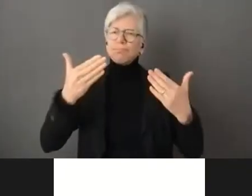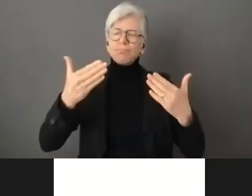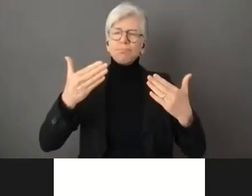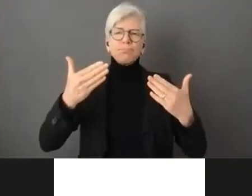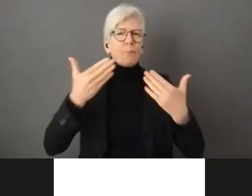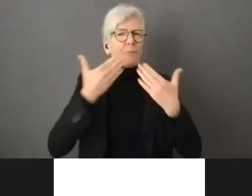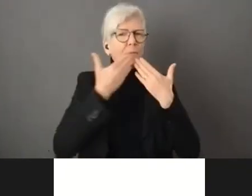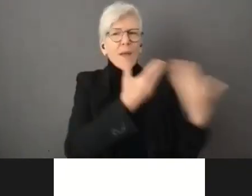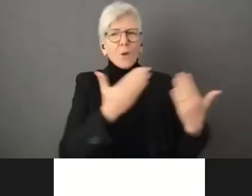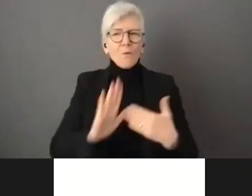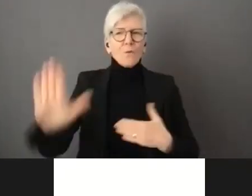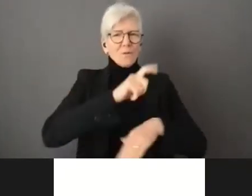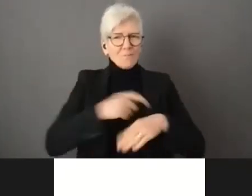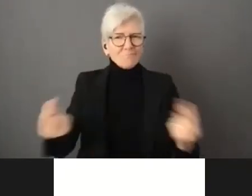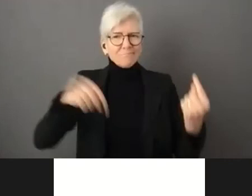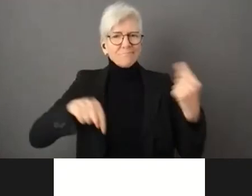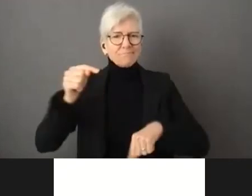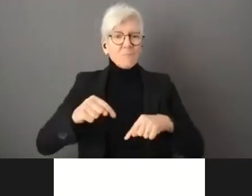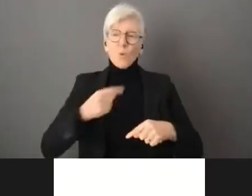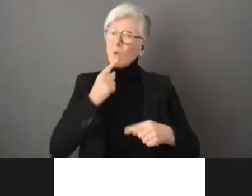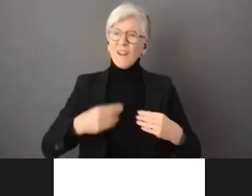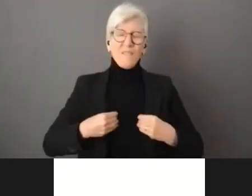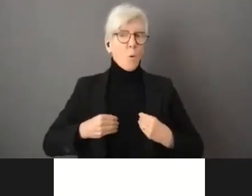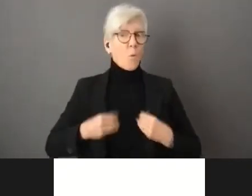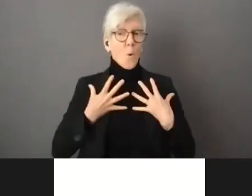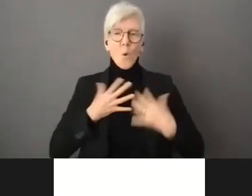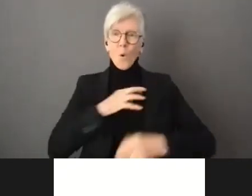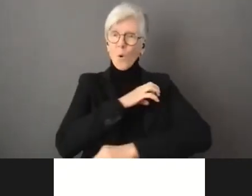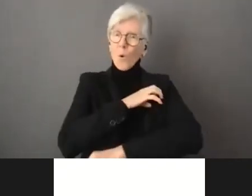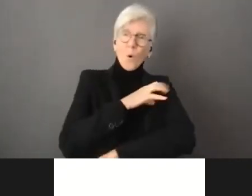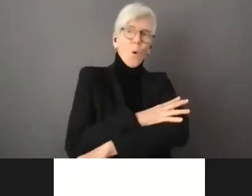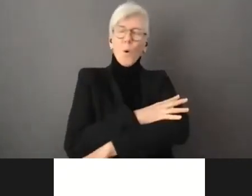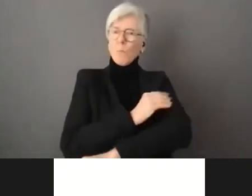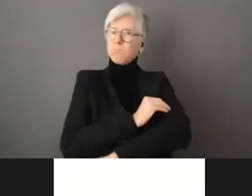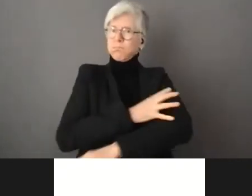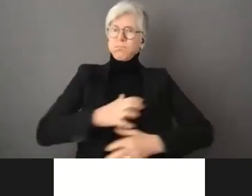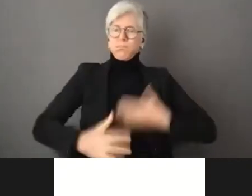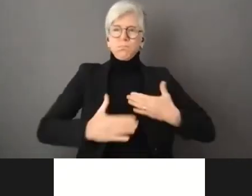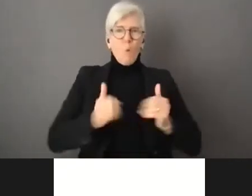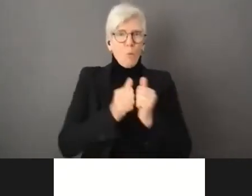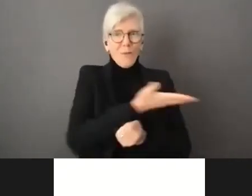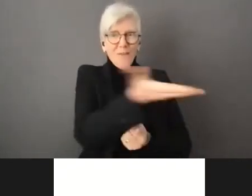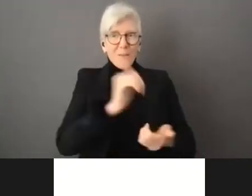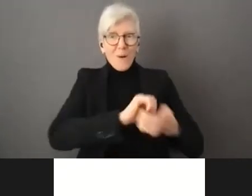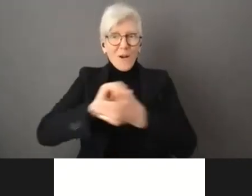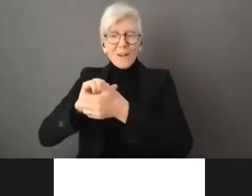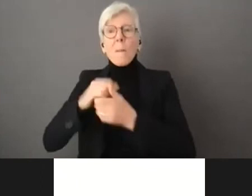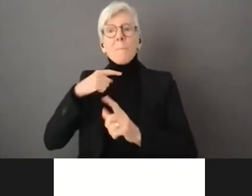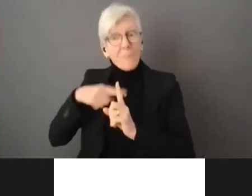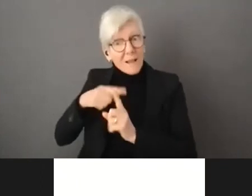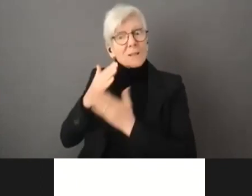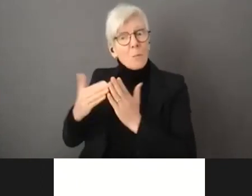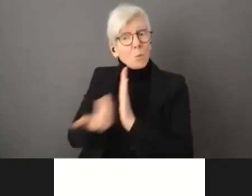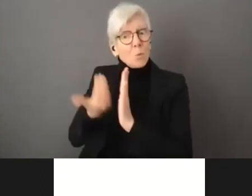now and ready to engage with not only the existing partners around this table, but also to bring into the fold some new partners,